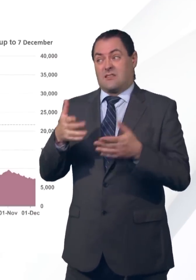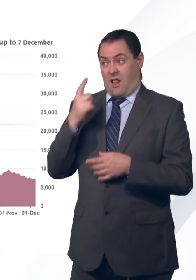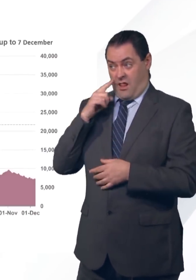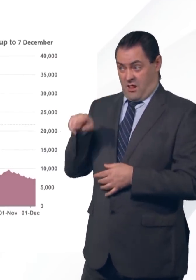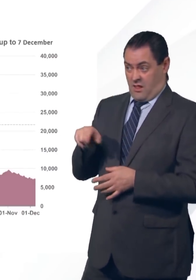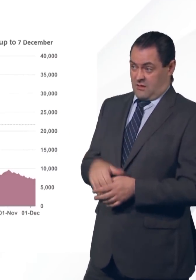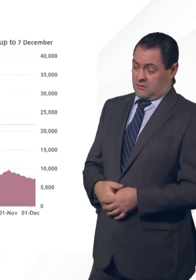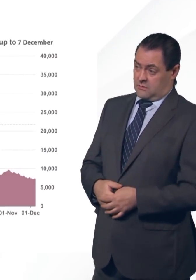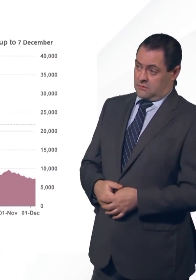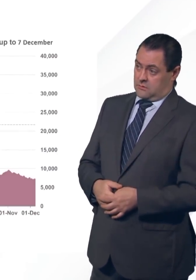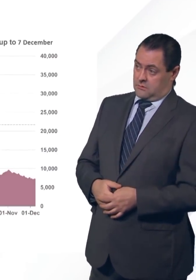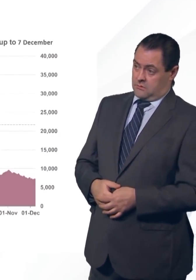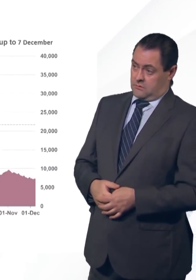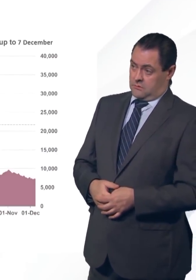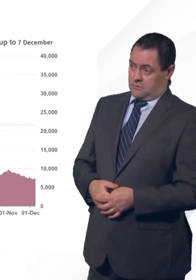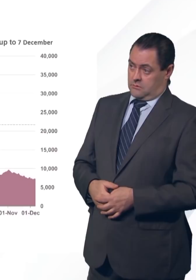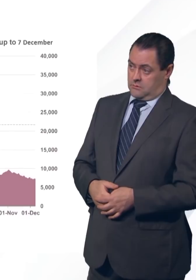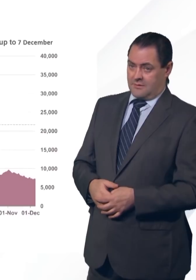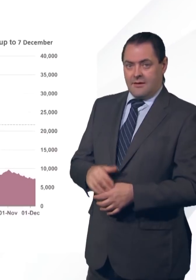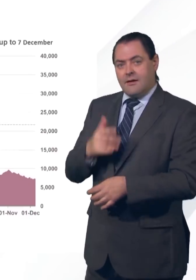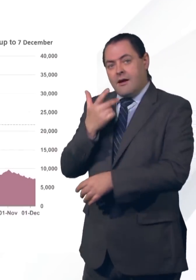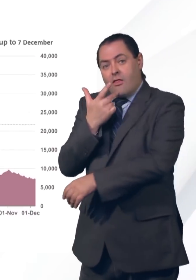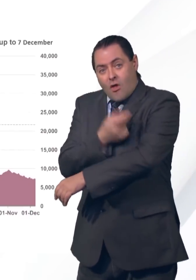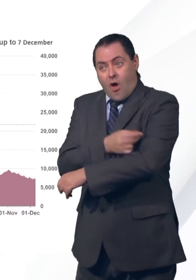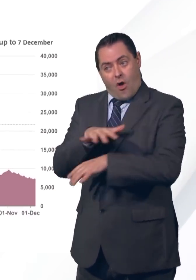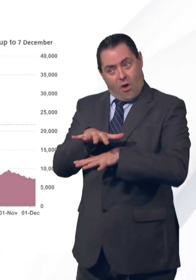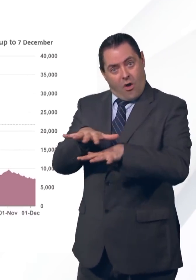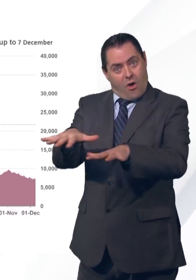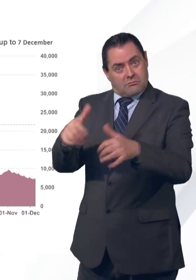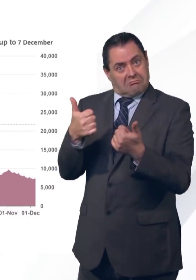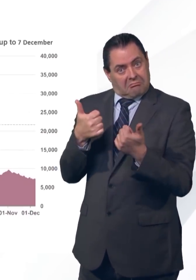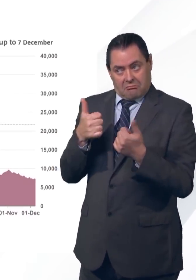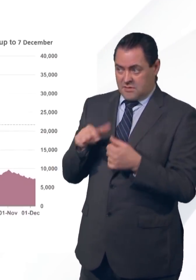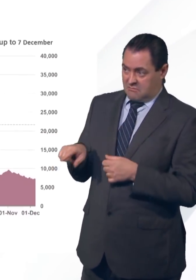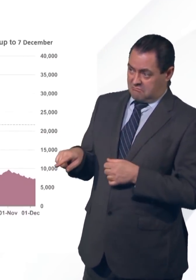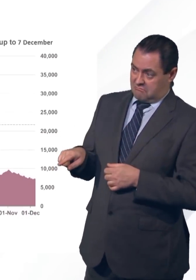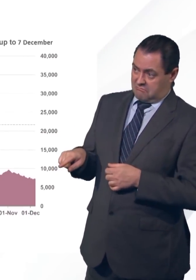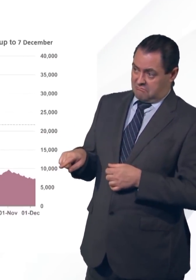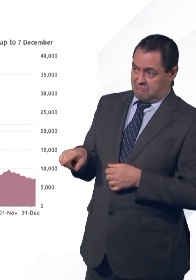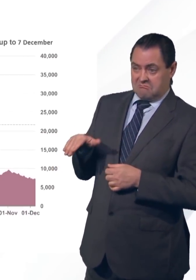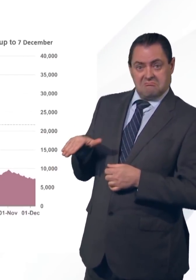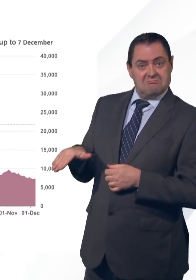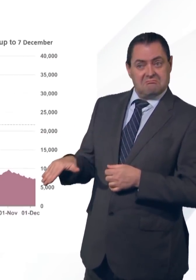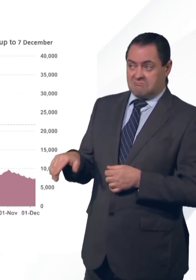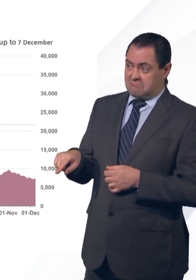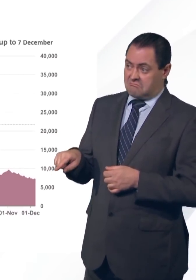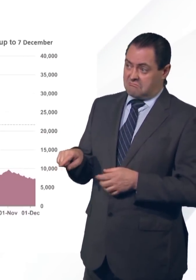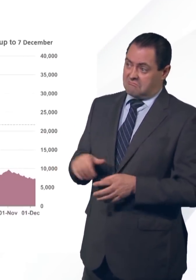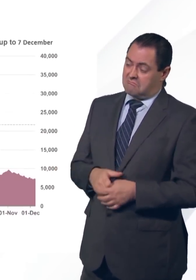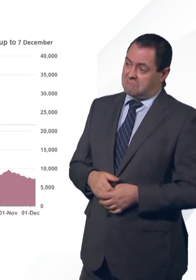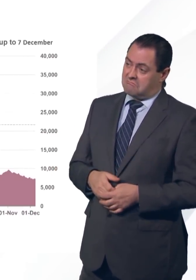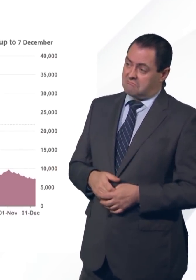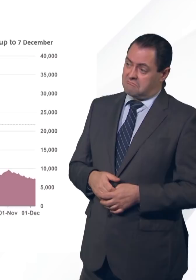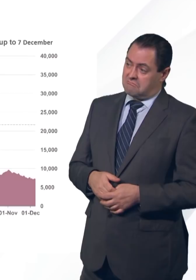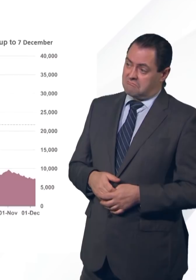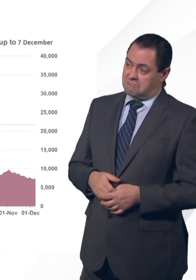UK has, because of the booster vaccination programme in particular, been drifting down until this